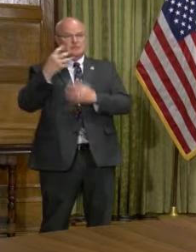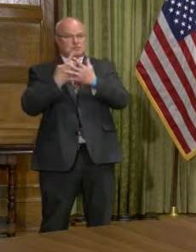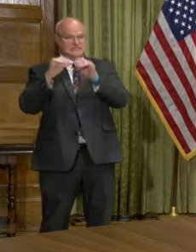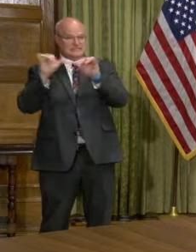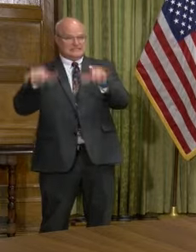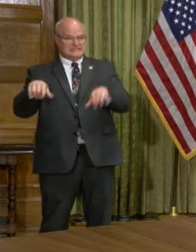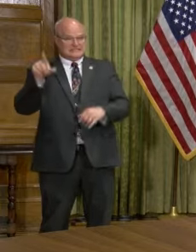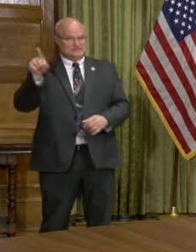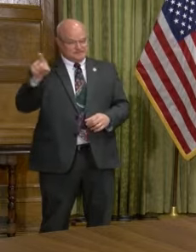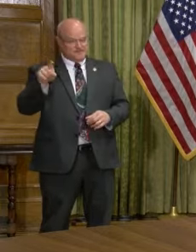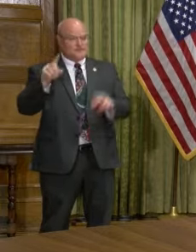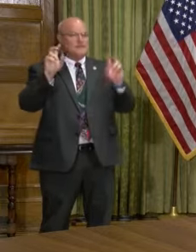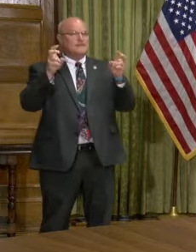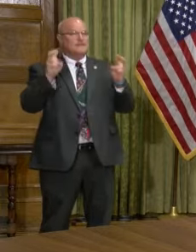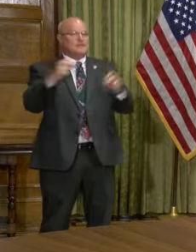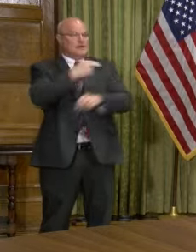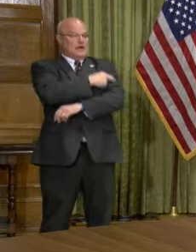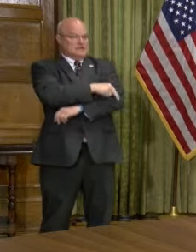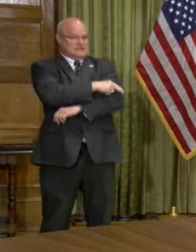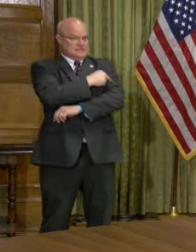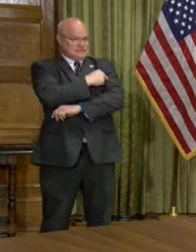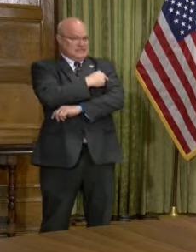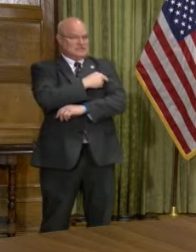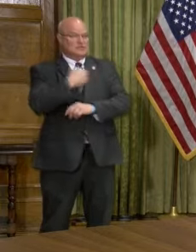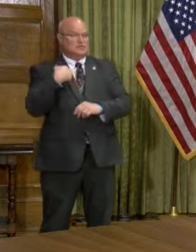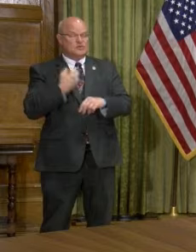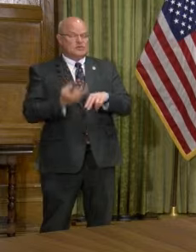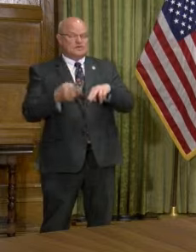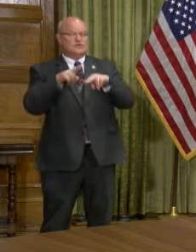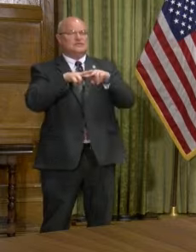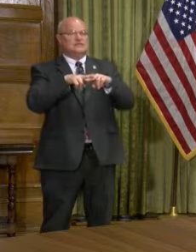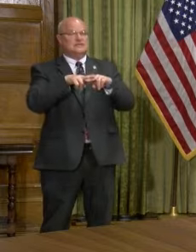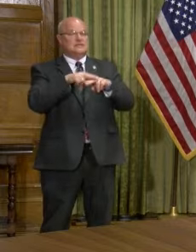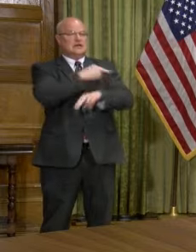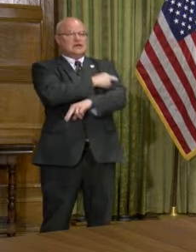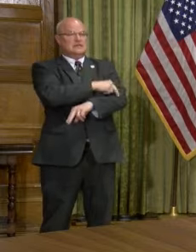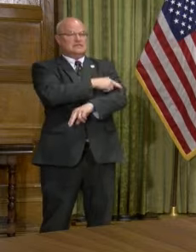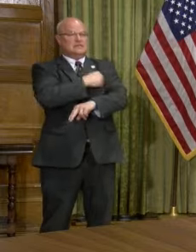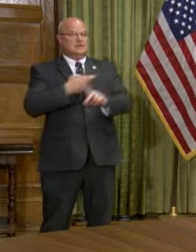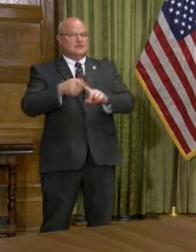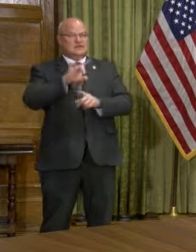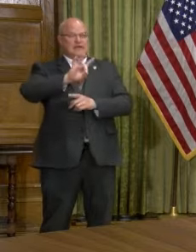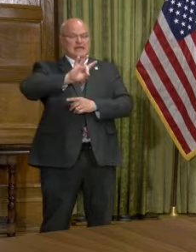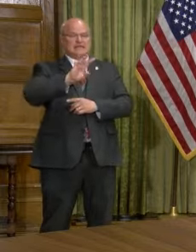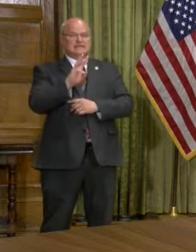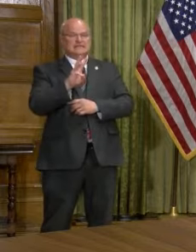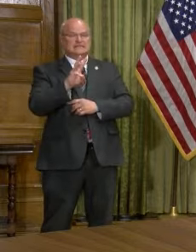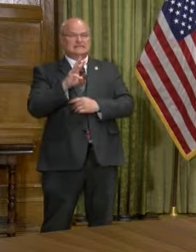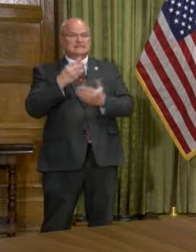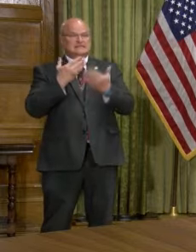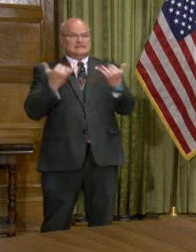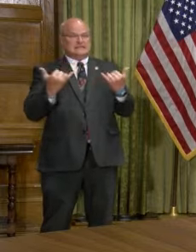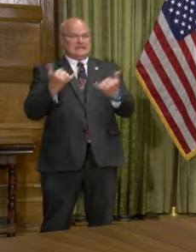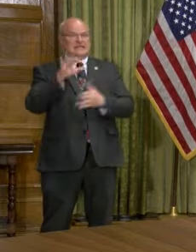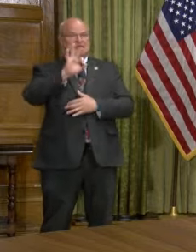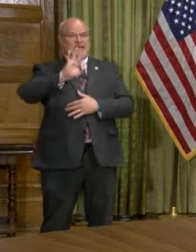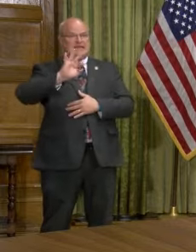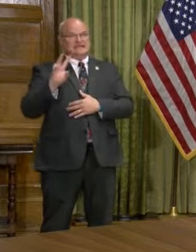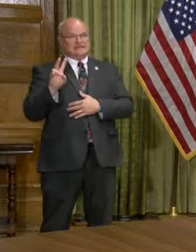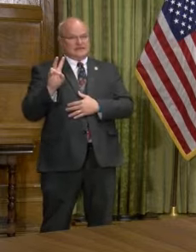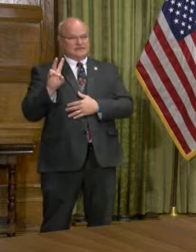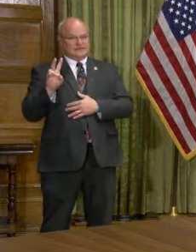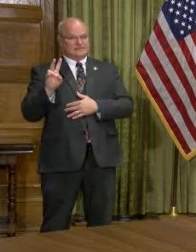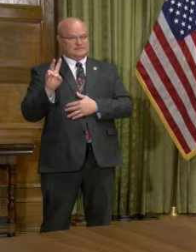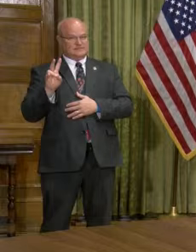system. In terms of hospitalizations, we've increased our hospitalizations from 86 to 97,